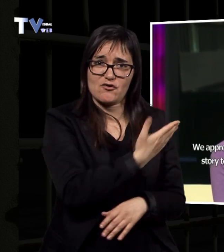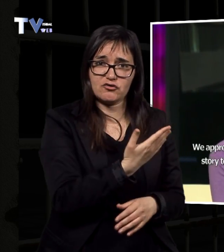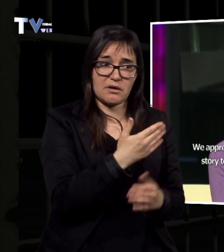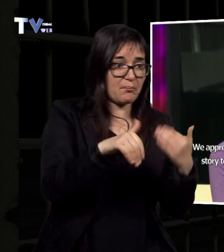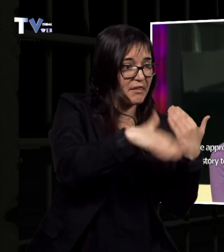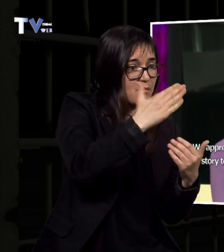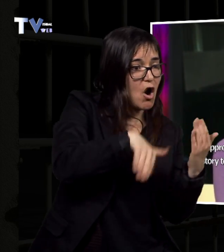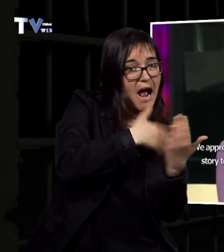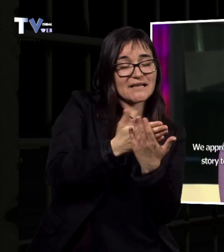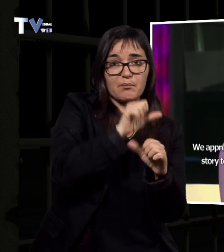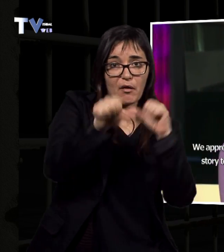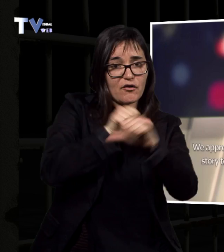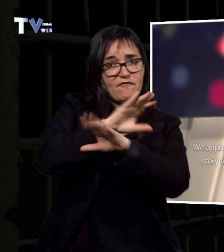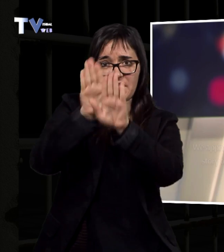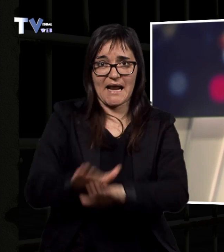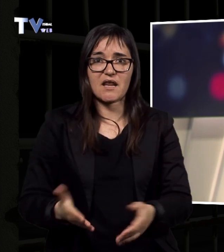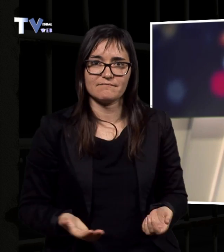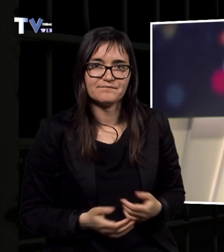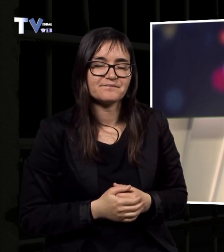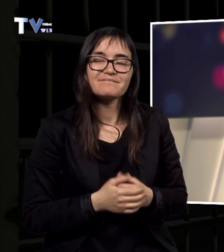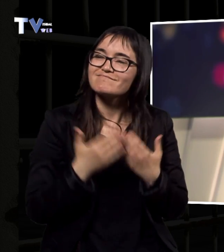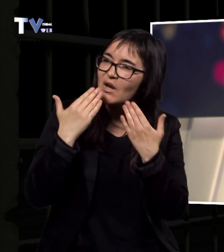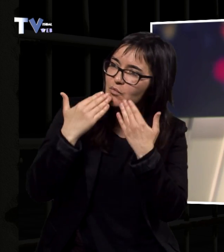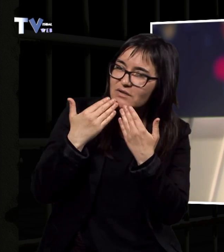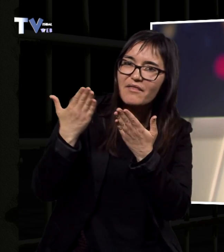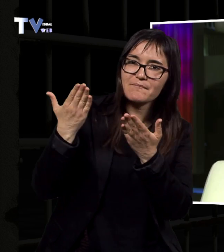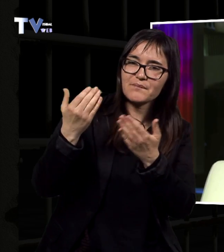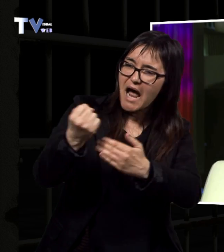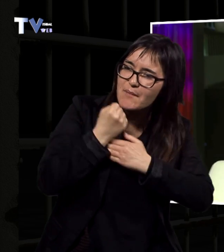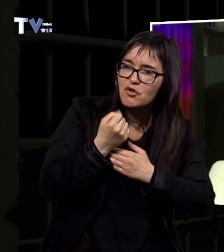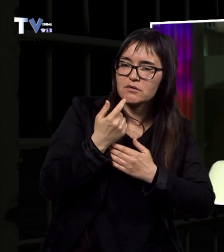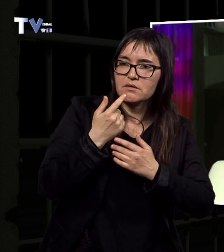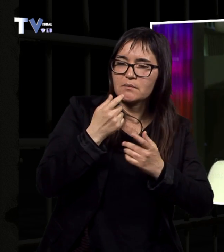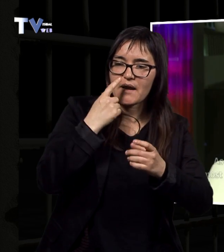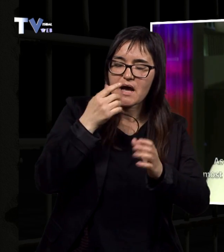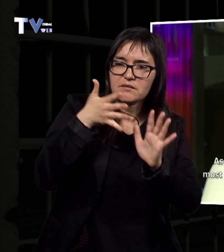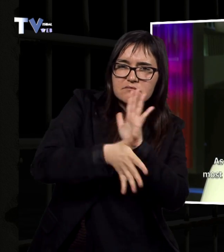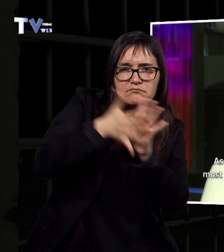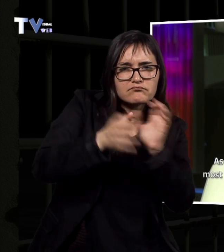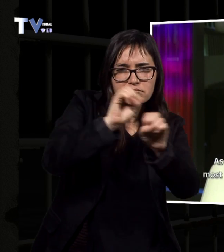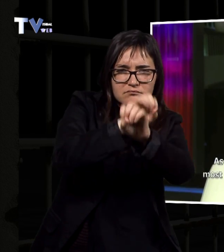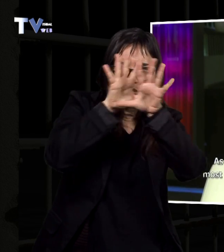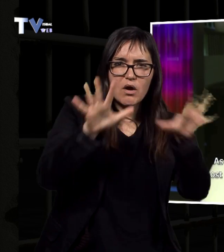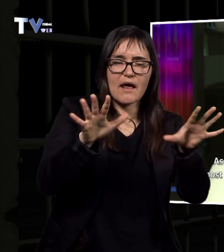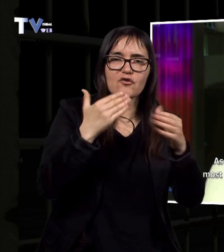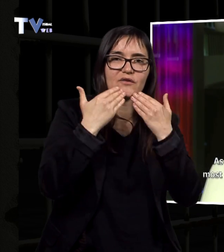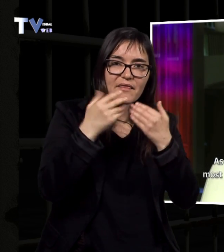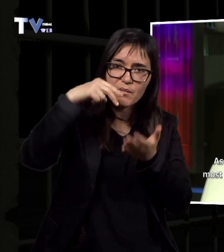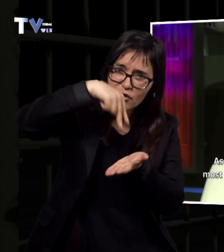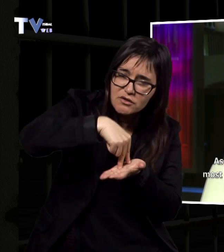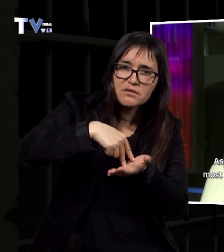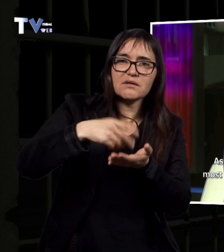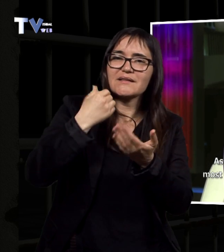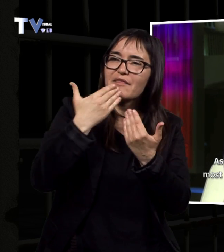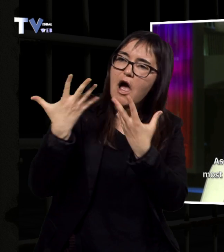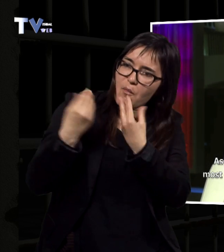very much for being with us, Talila Lewis. Thanks for joining us. Thank you for having me. As Talila noted, the deaf and disabled most often